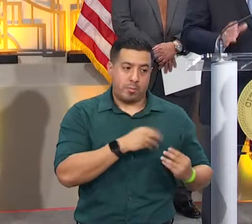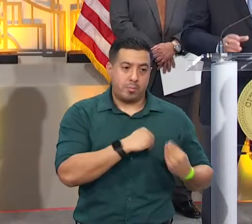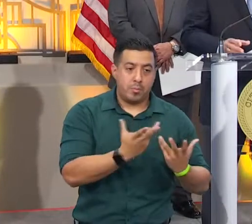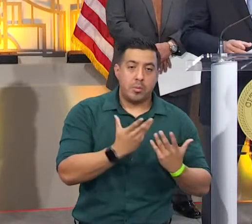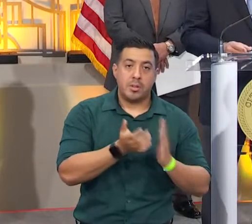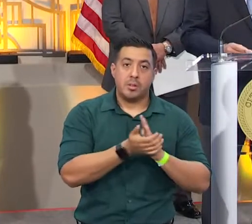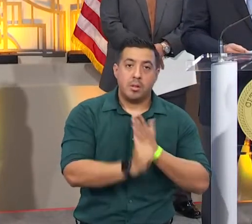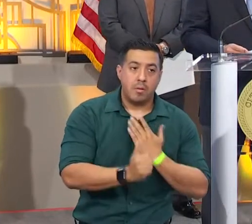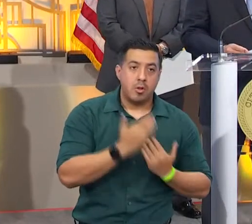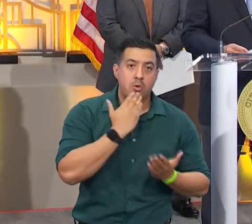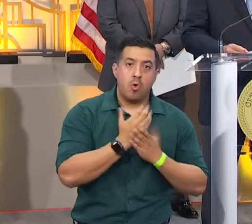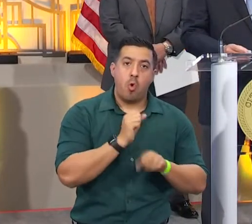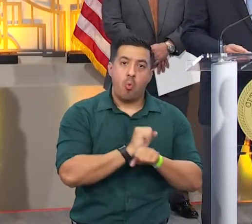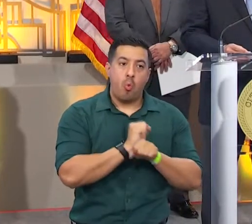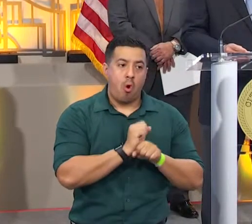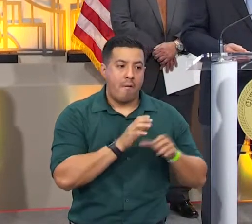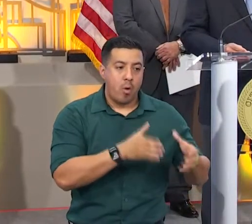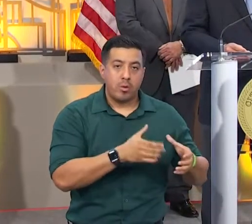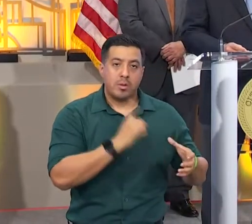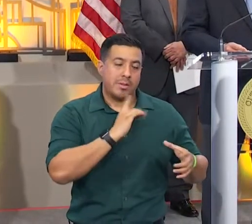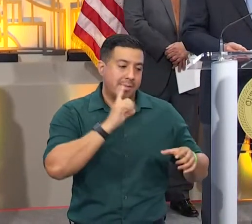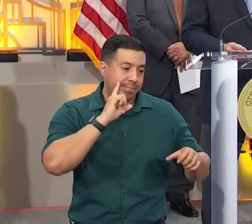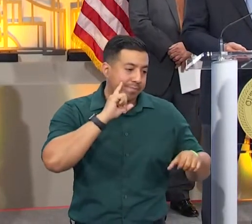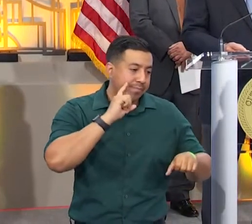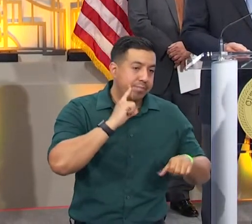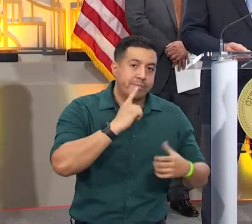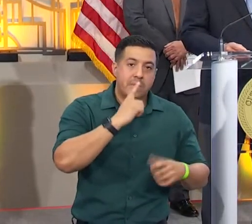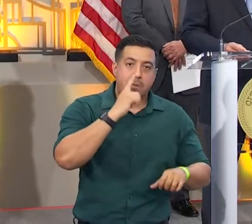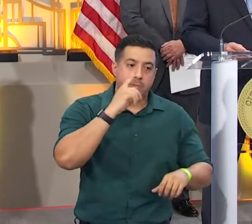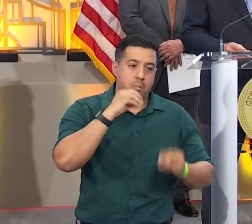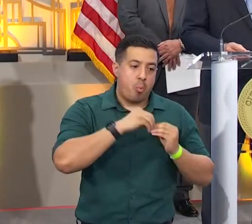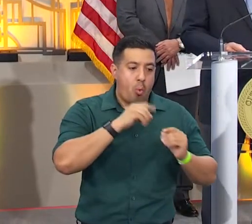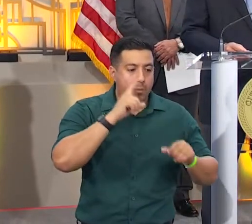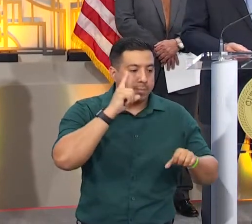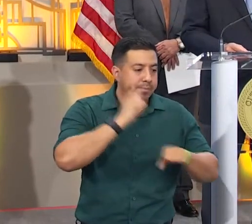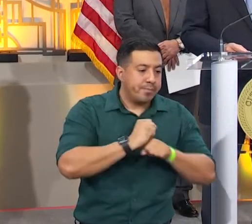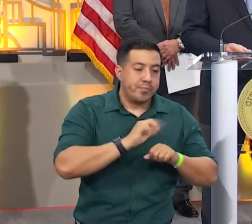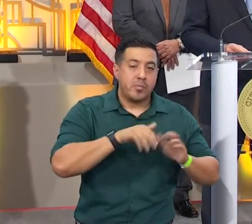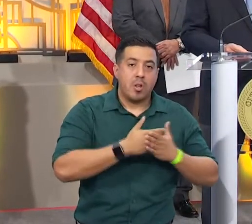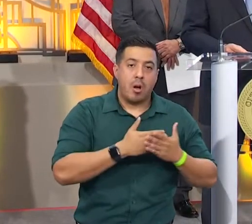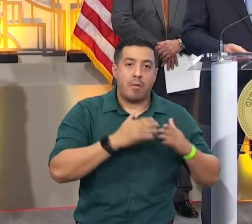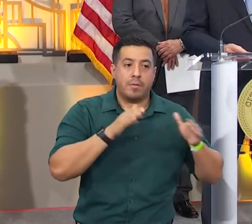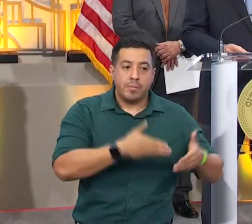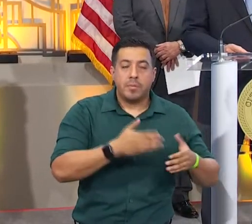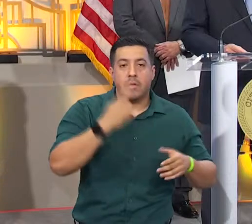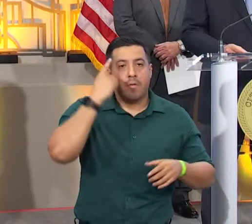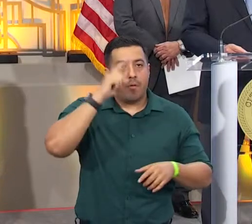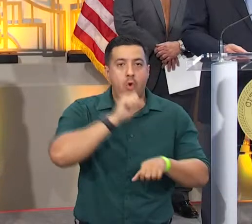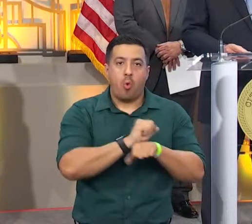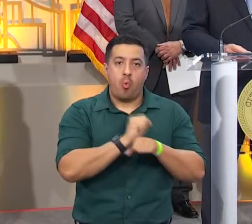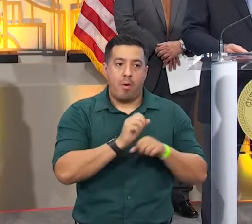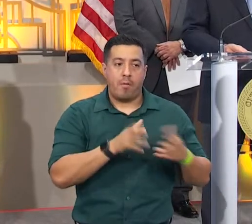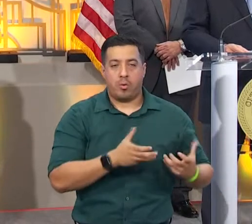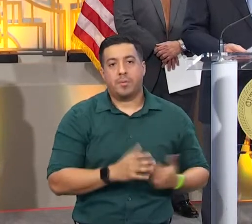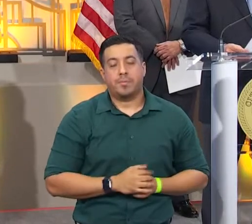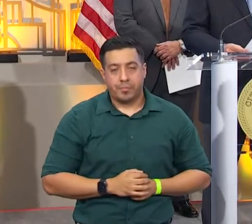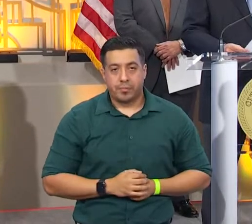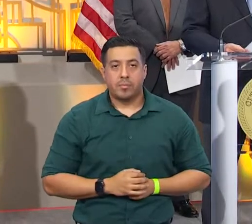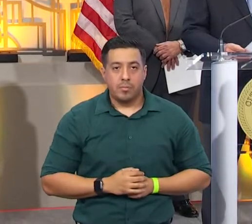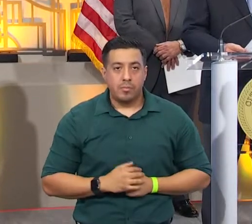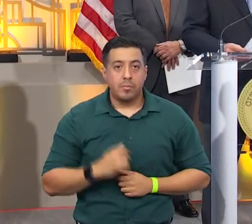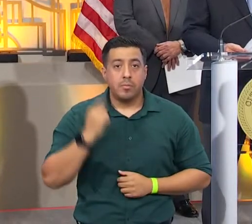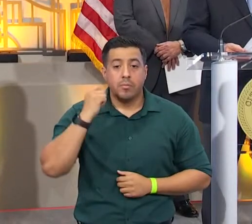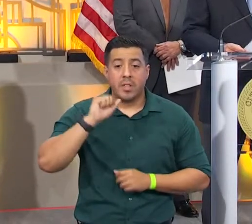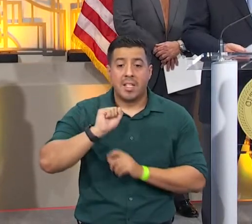an amazing workforce, and a dedication to education and to the STEM fields, close quote. With the development of the